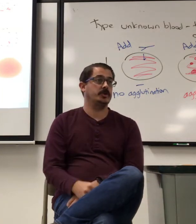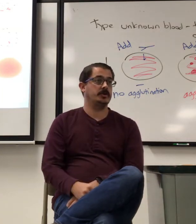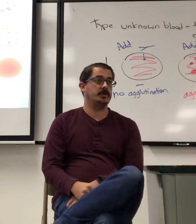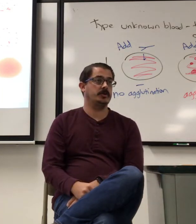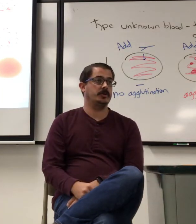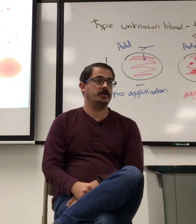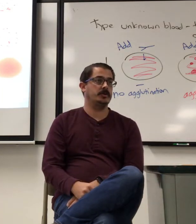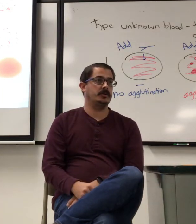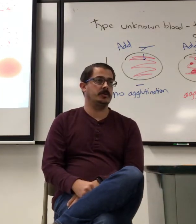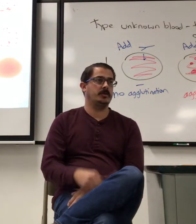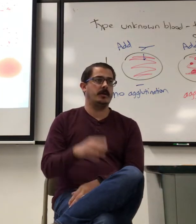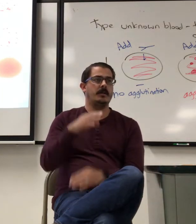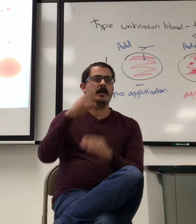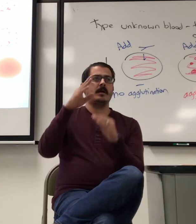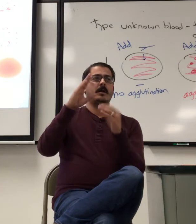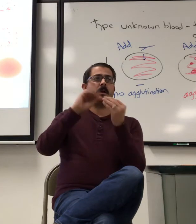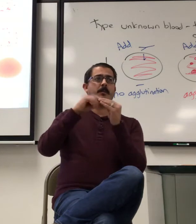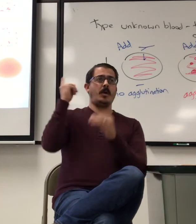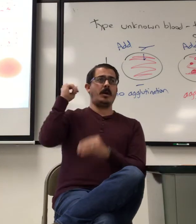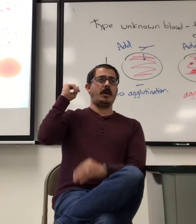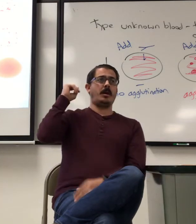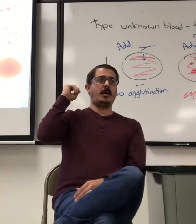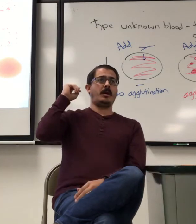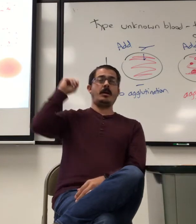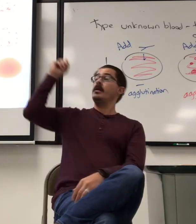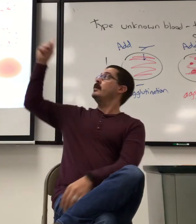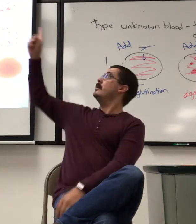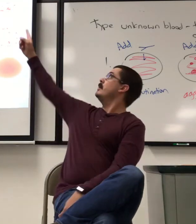RH. Look at that top result for number 1. Is that positive or negative?